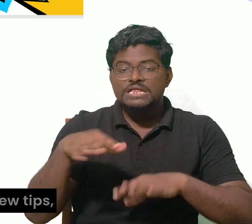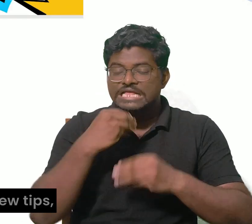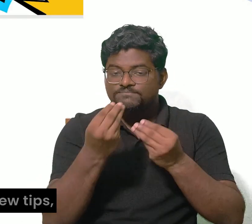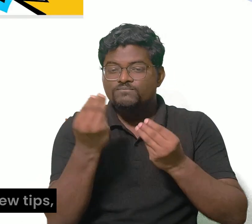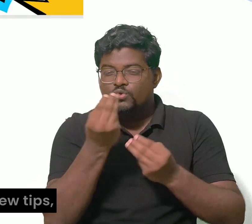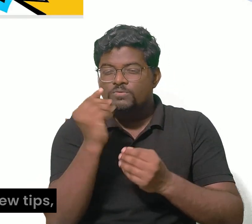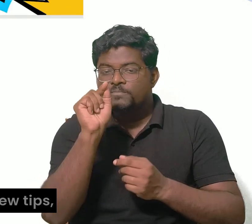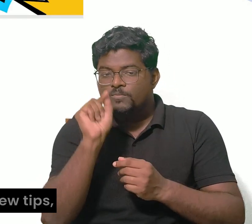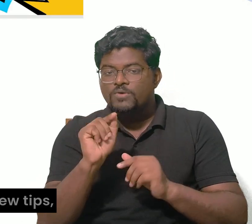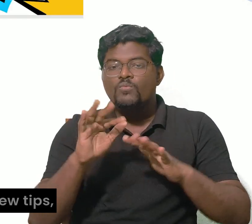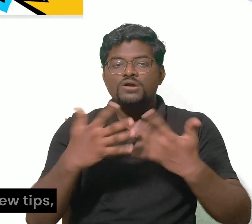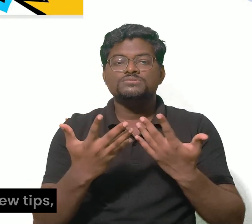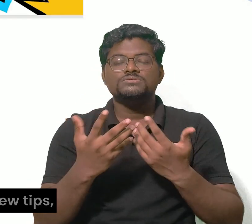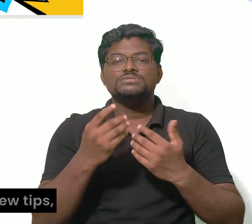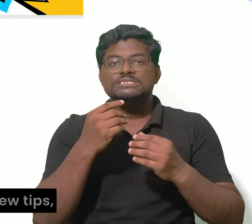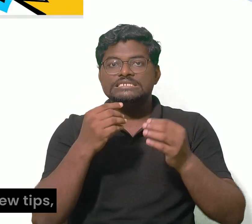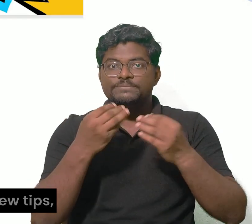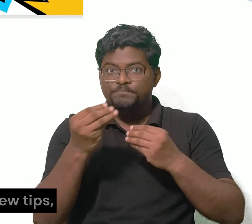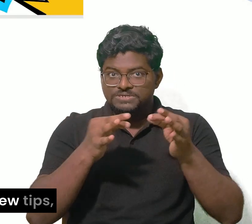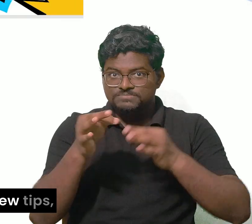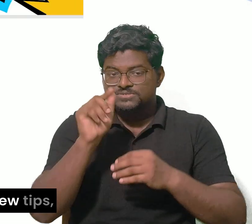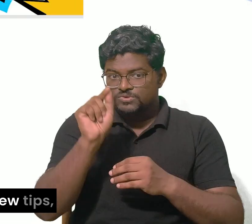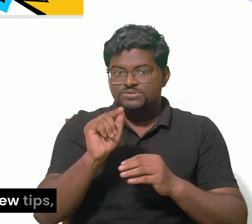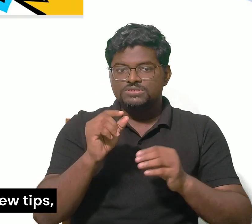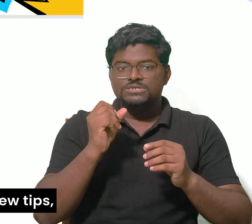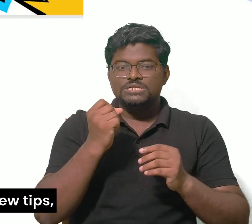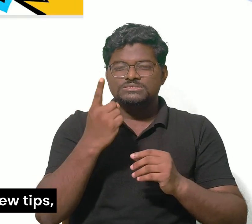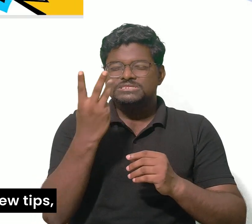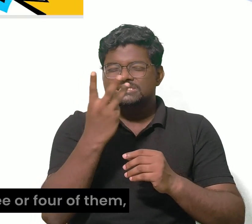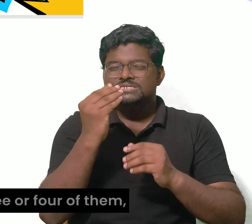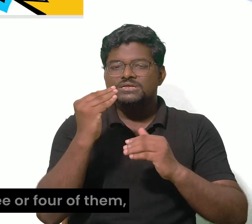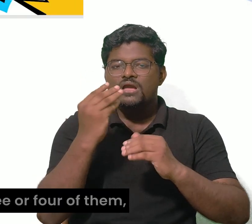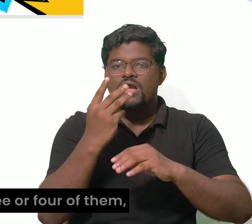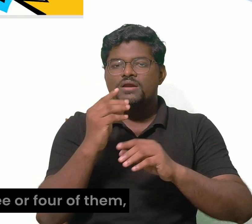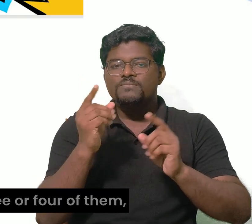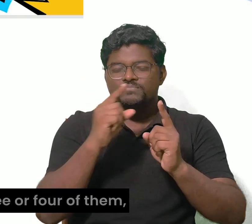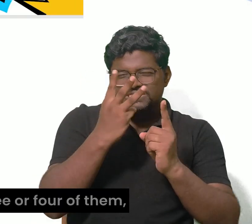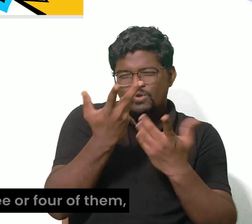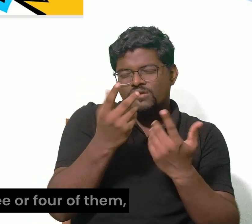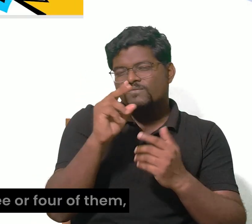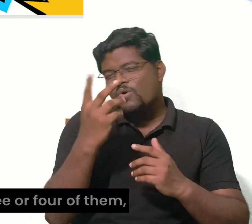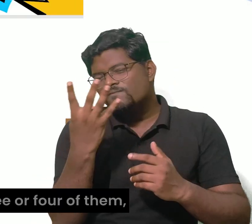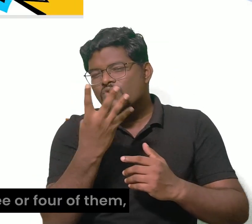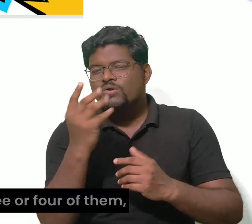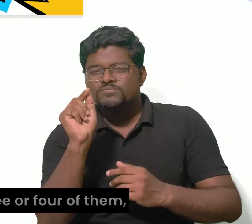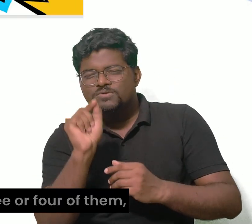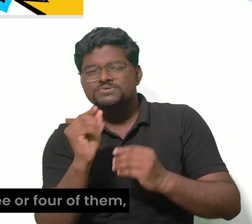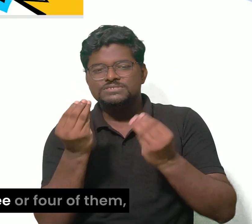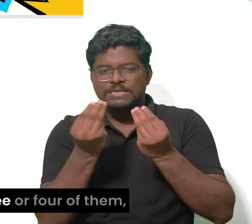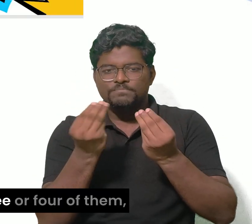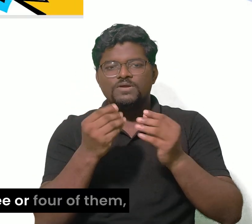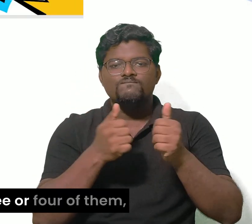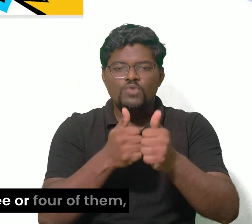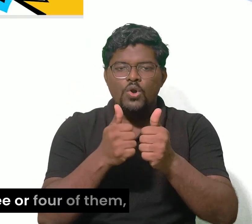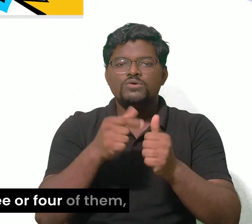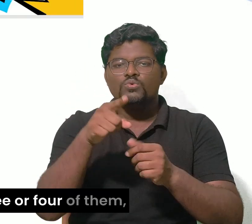and moreover here I given few tips. These tips at least for 3 or 4 tips you will follow